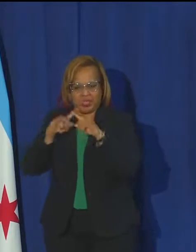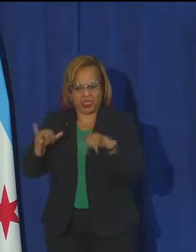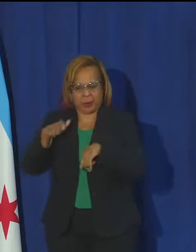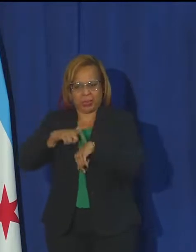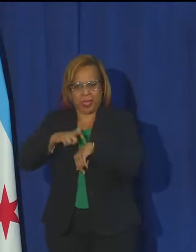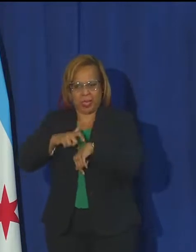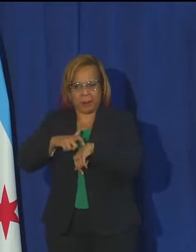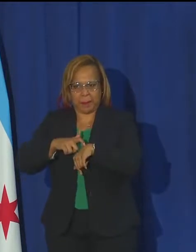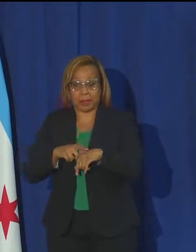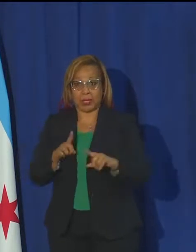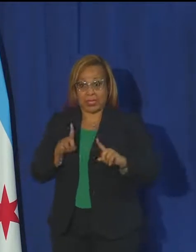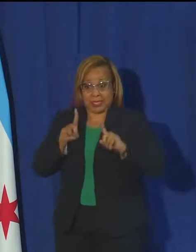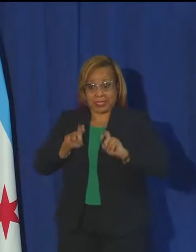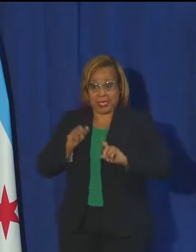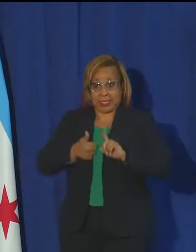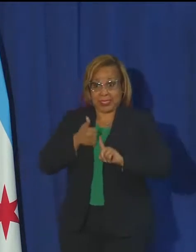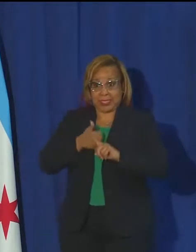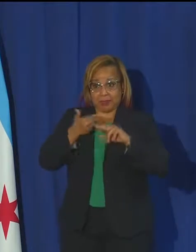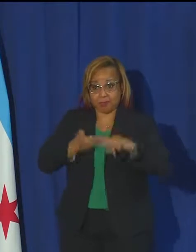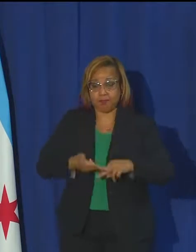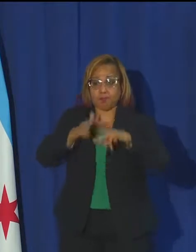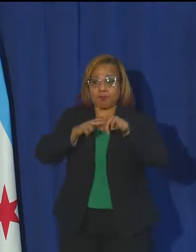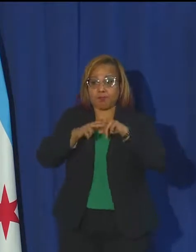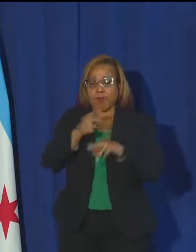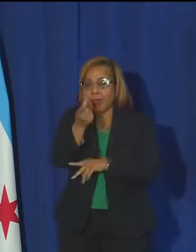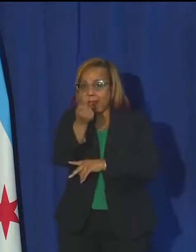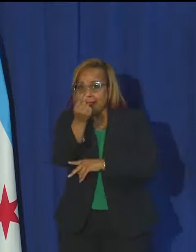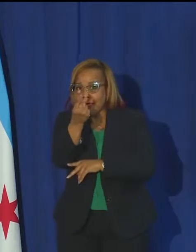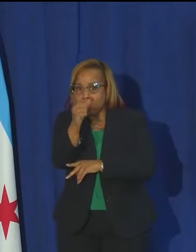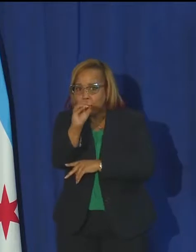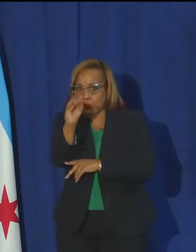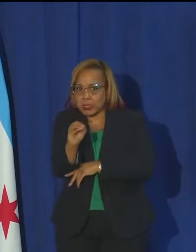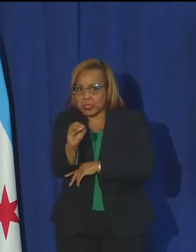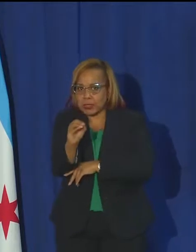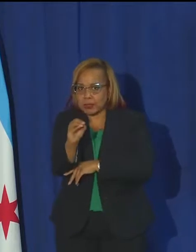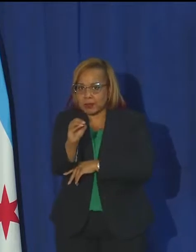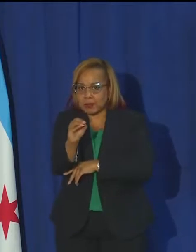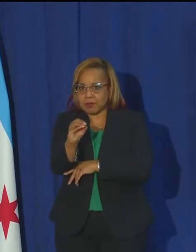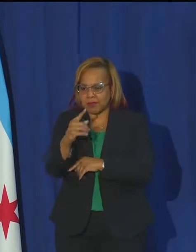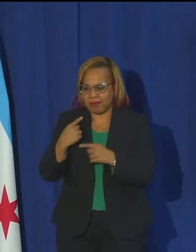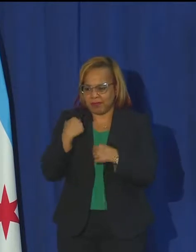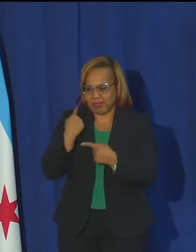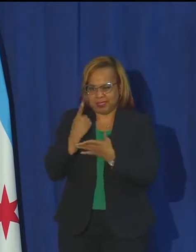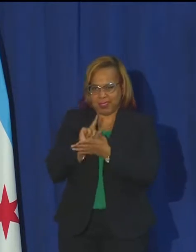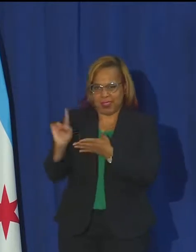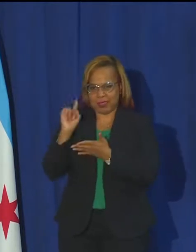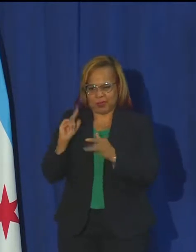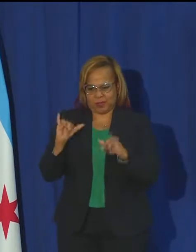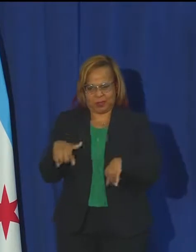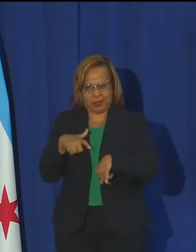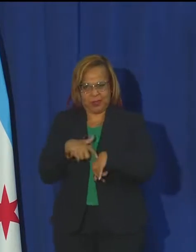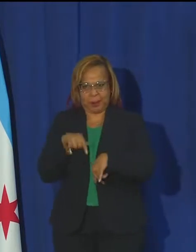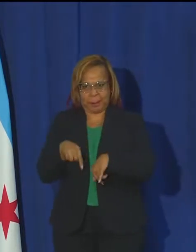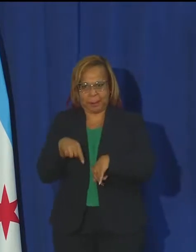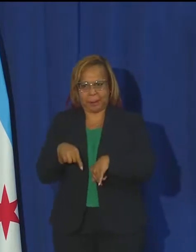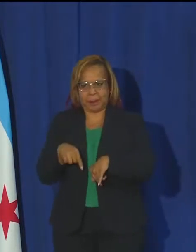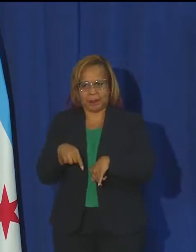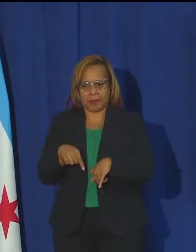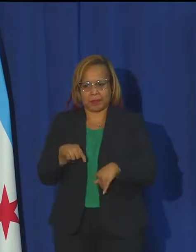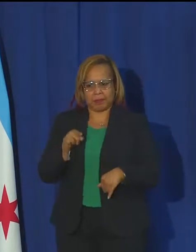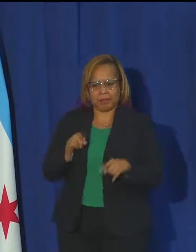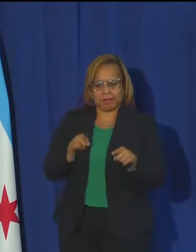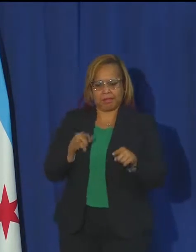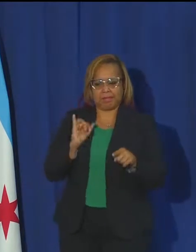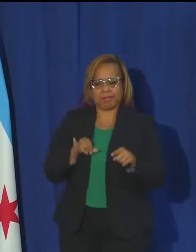time. Our tests have increased by 11% since last week at this time. And so this